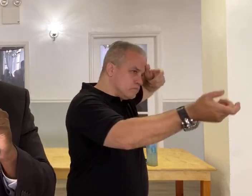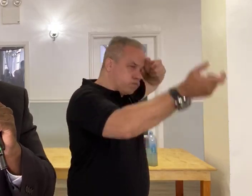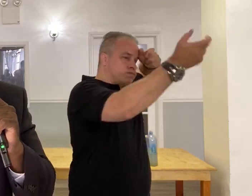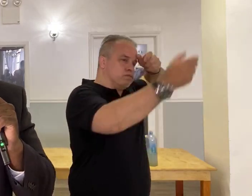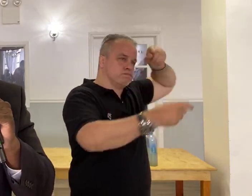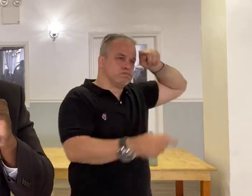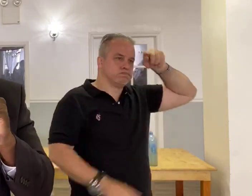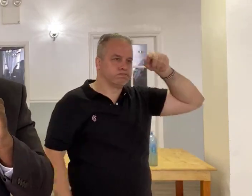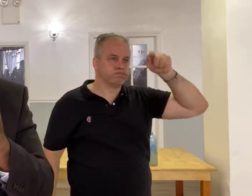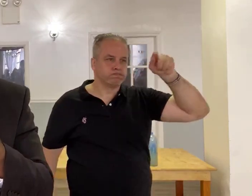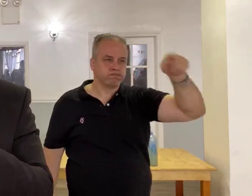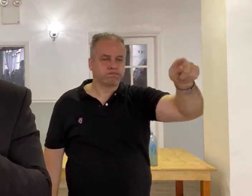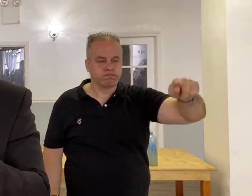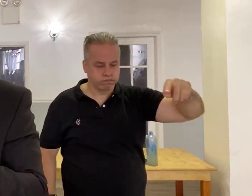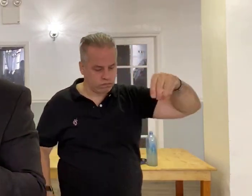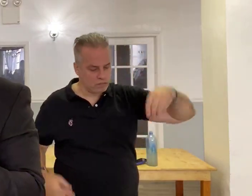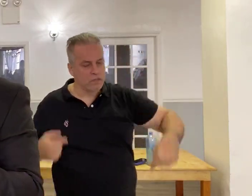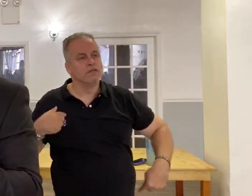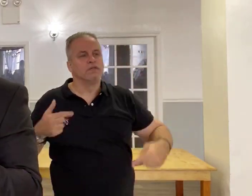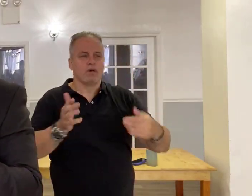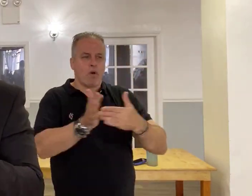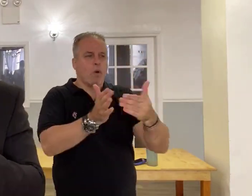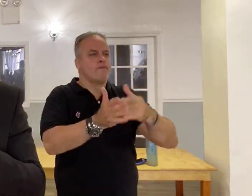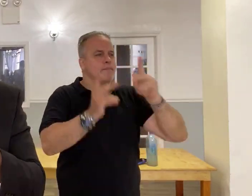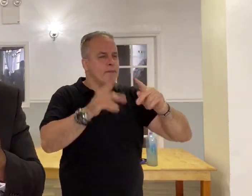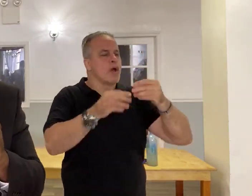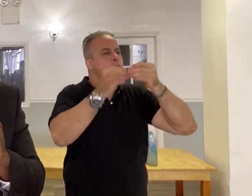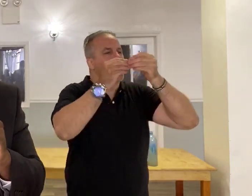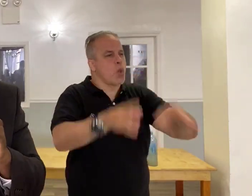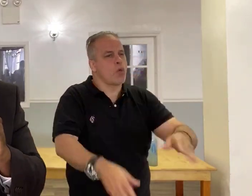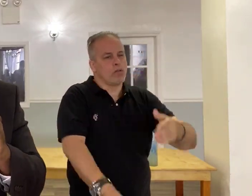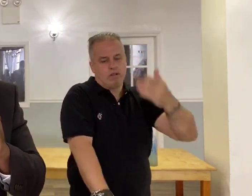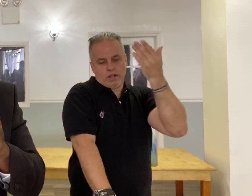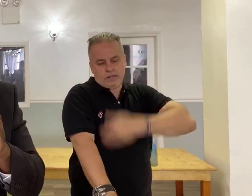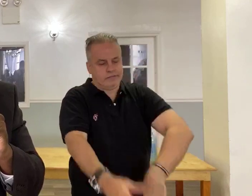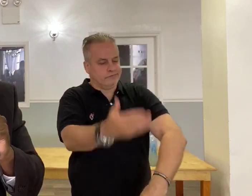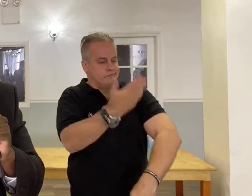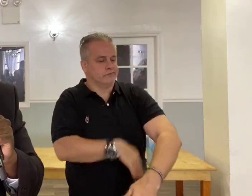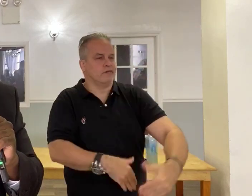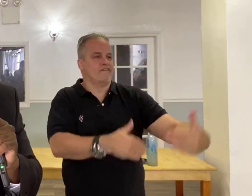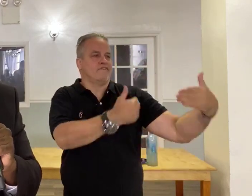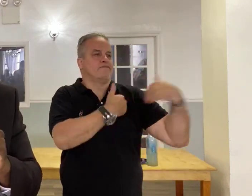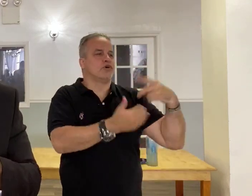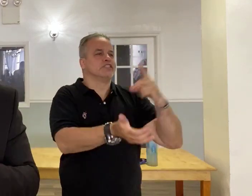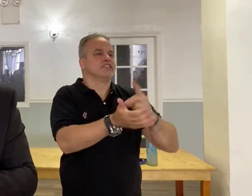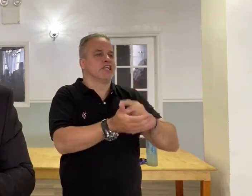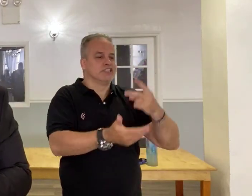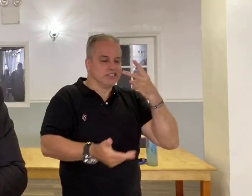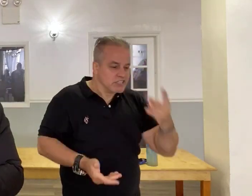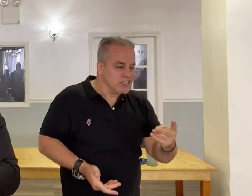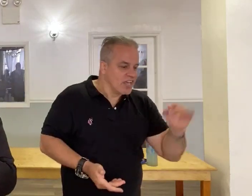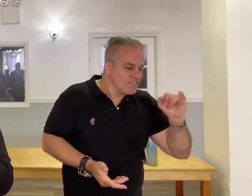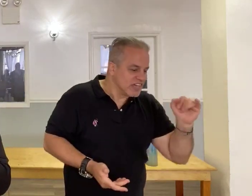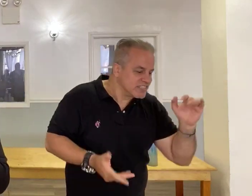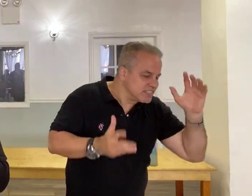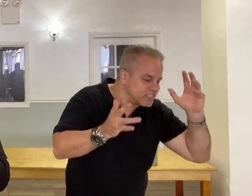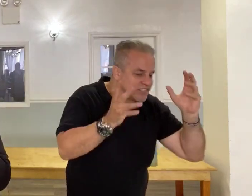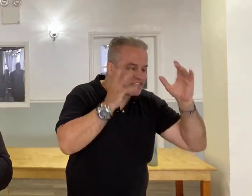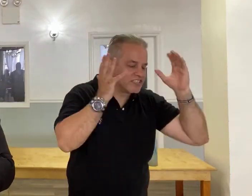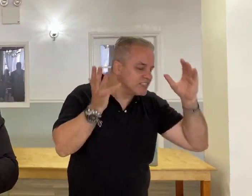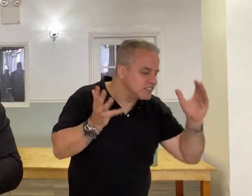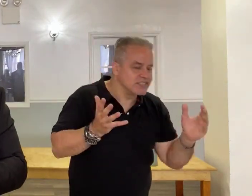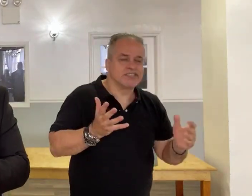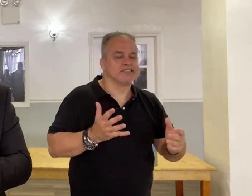War, photographs from 1860s of the survivors of these surgeries.